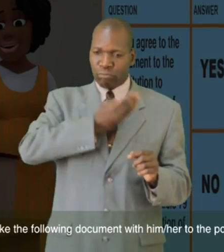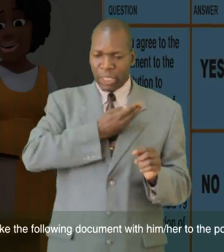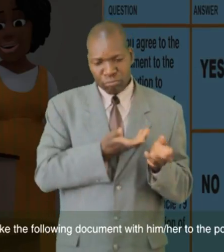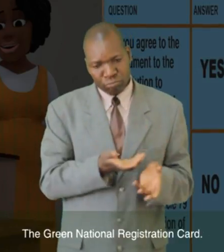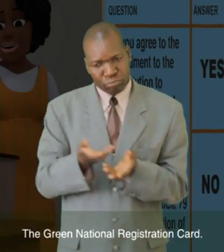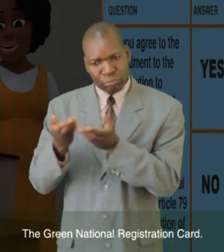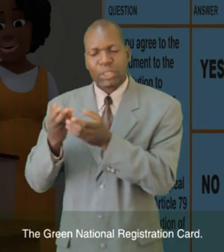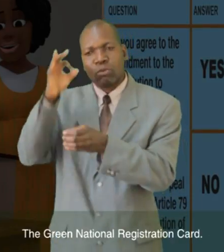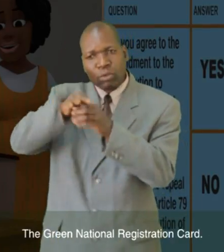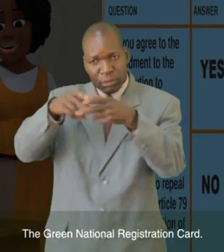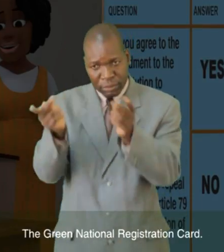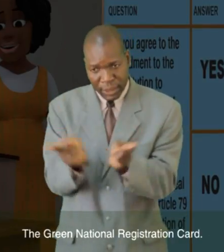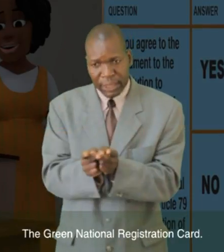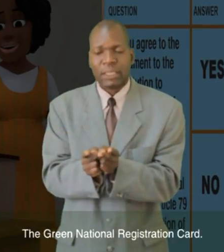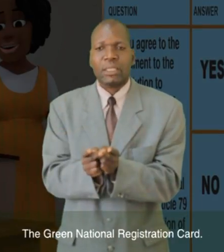The Green National Registration Card.